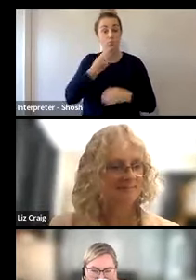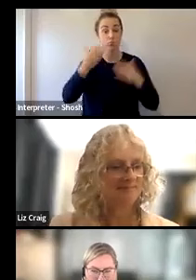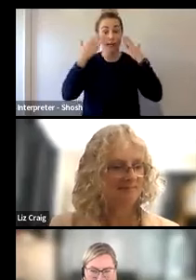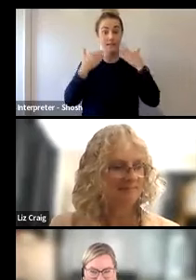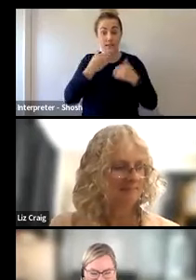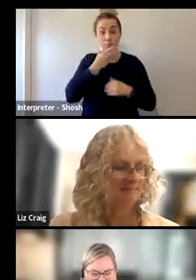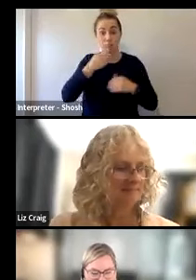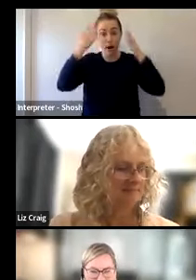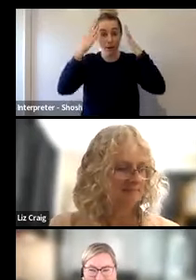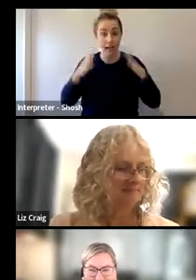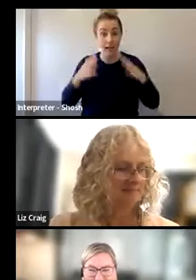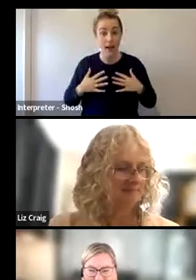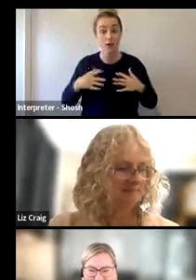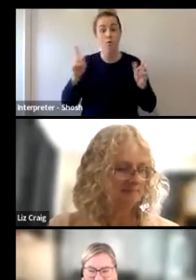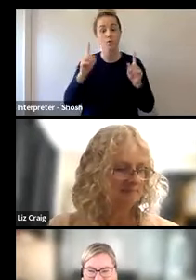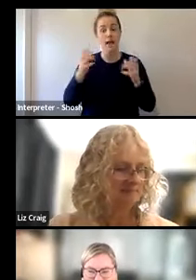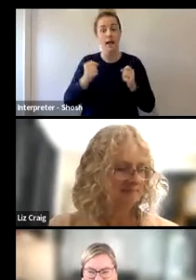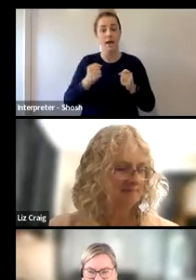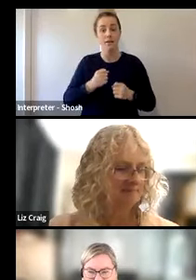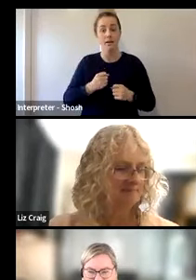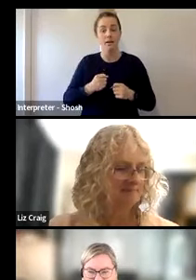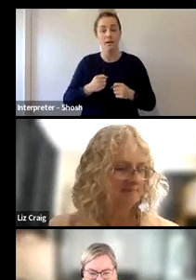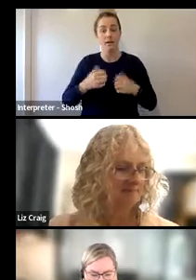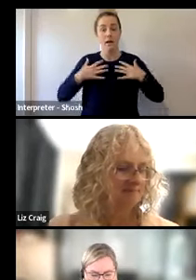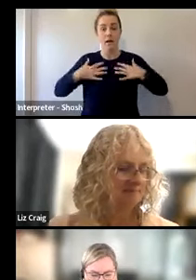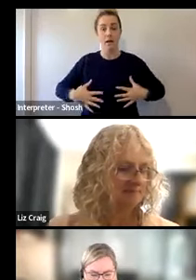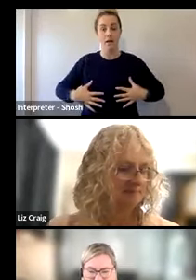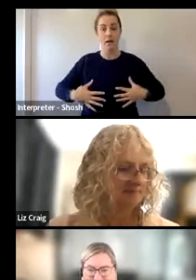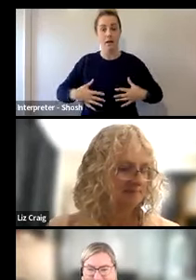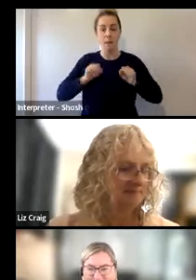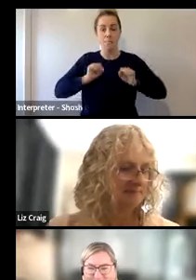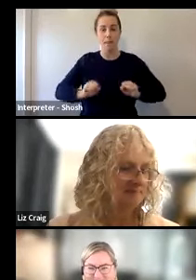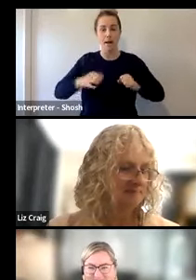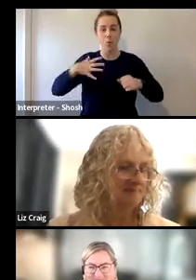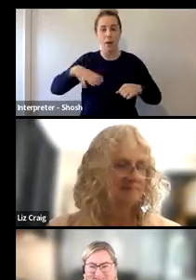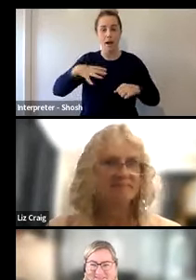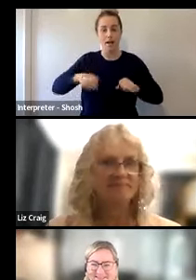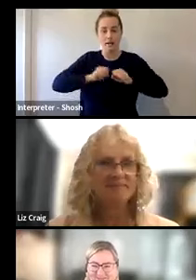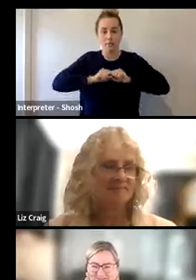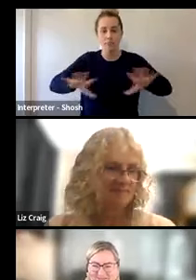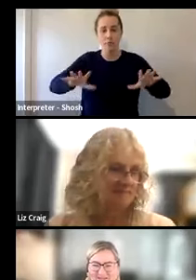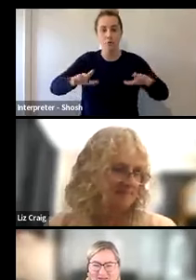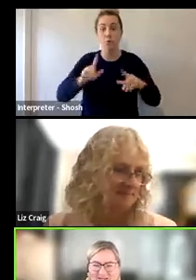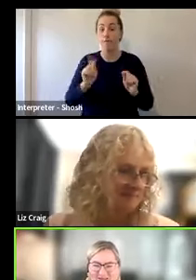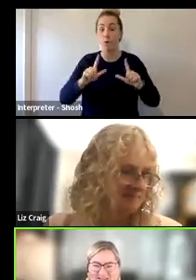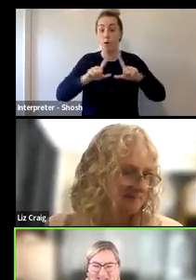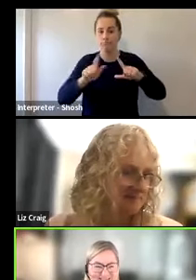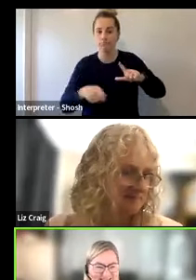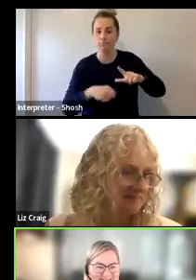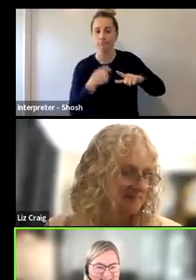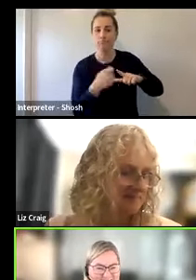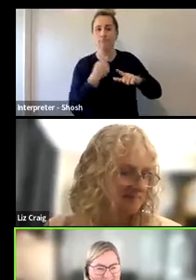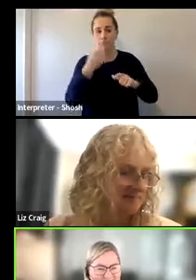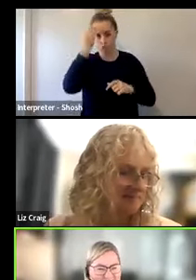brown hair, and today I'm wearing a mana wahine t-shirt to remind people to smear your mea. Very